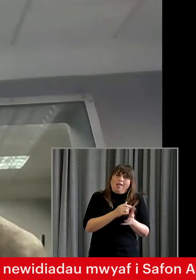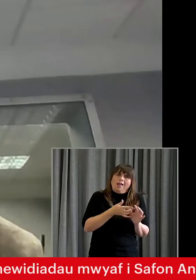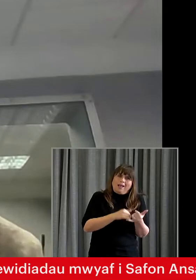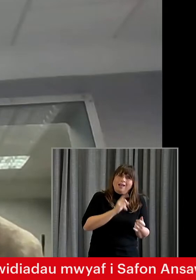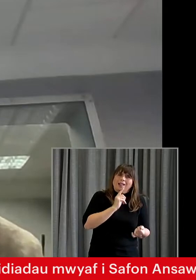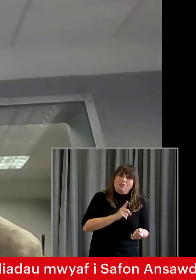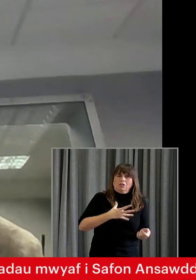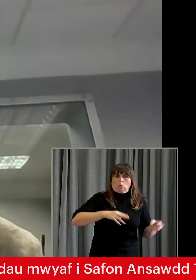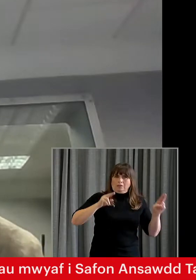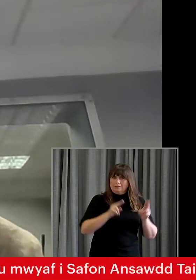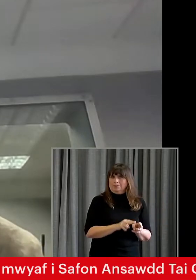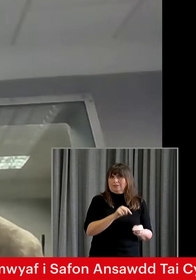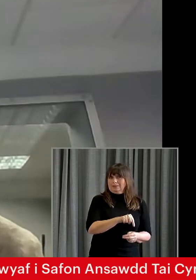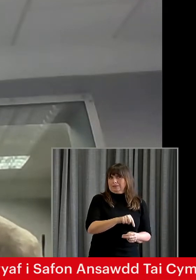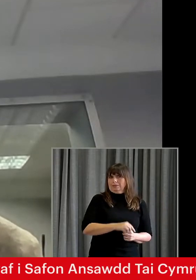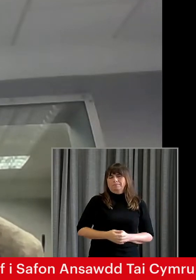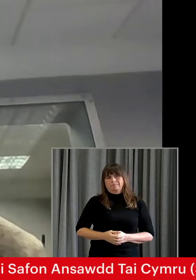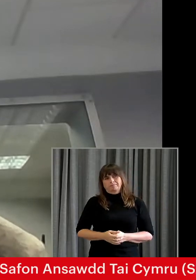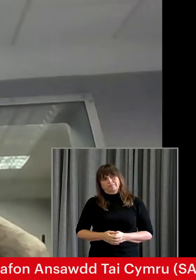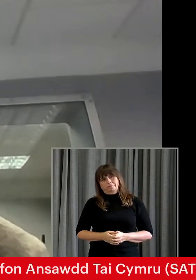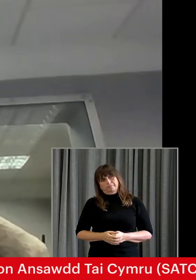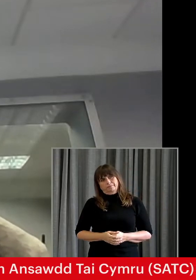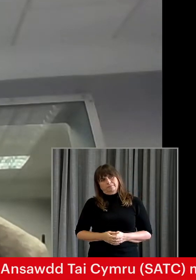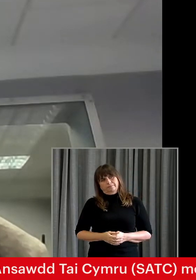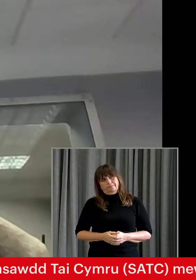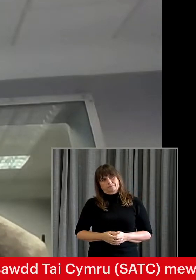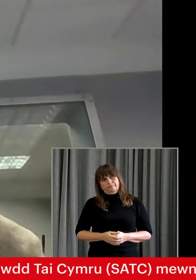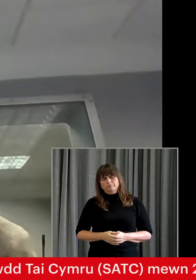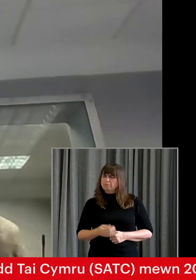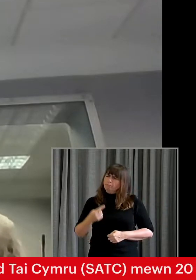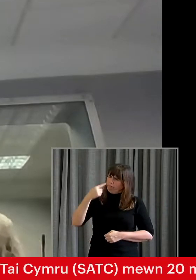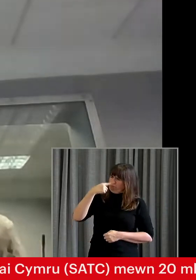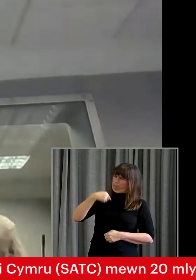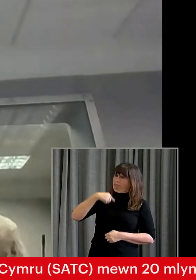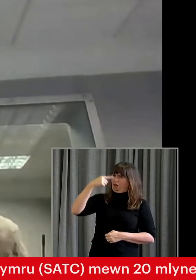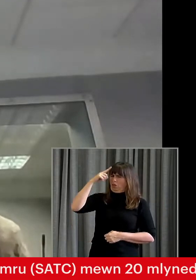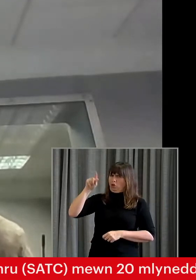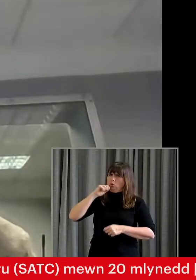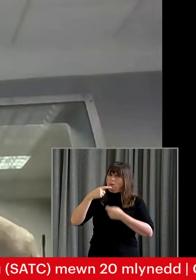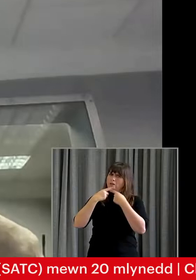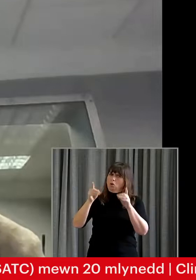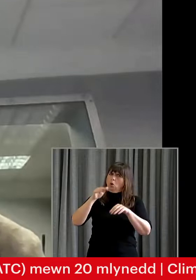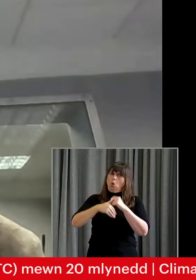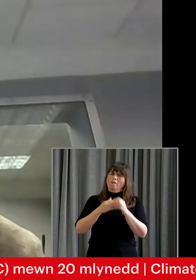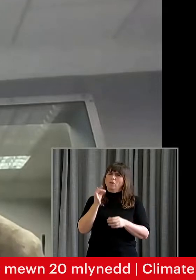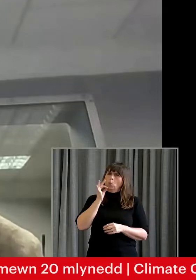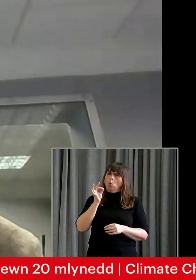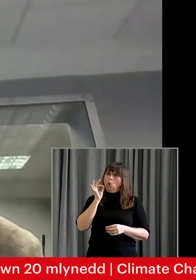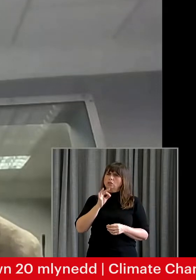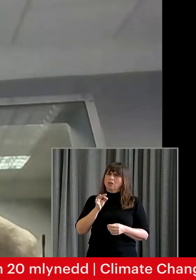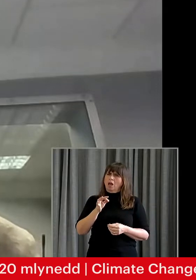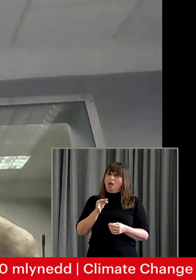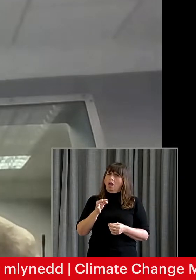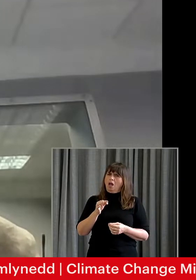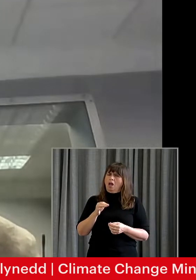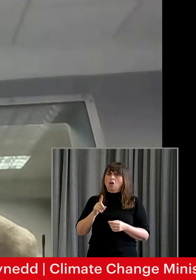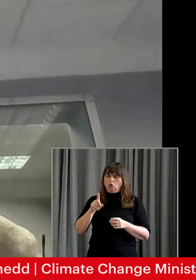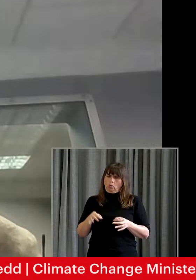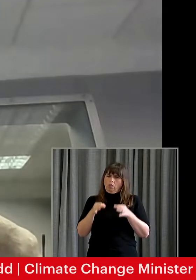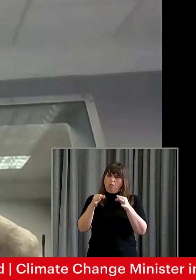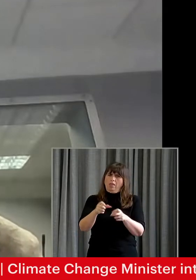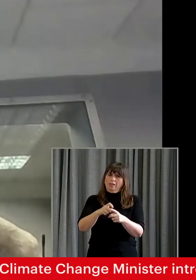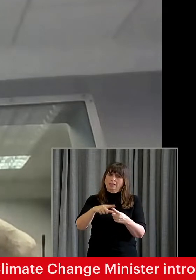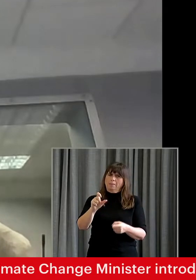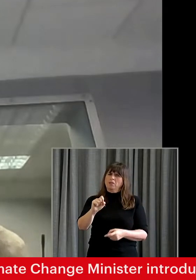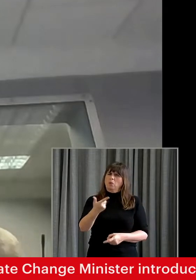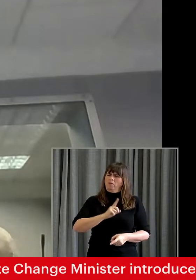Thanks. We were expecting you to make a statement on water quality today. That's been postponed till December the 12th. Can